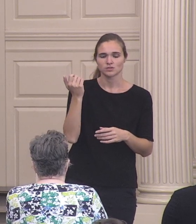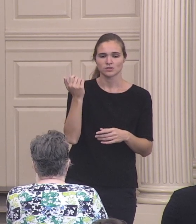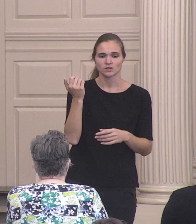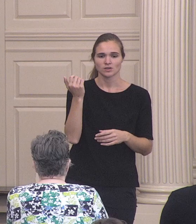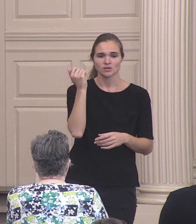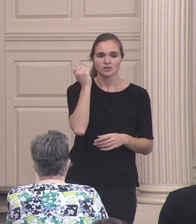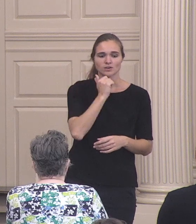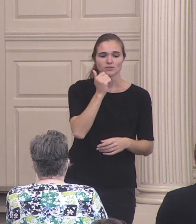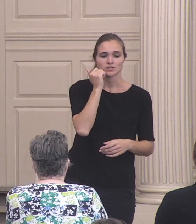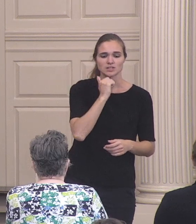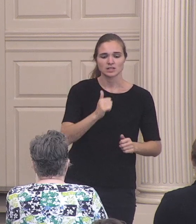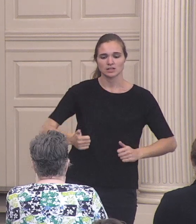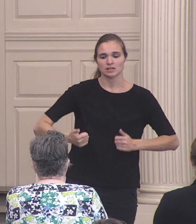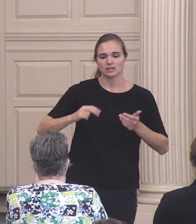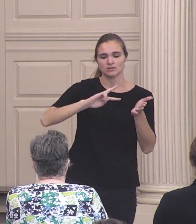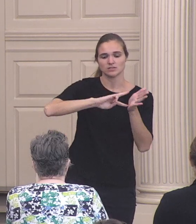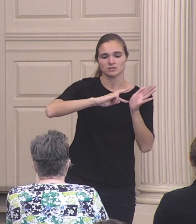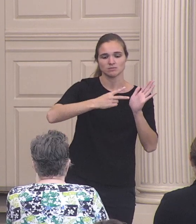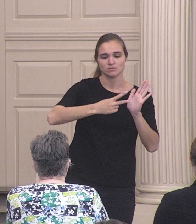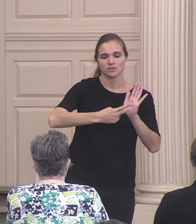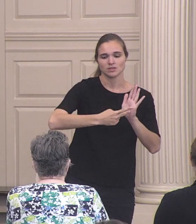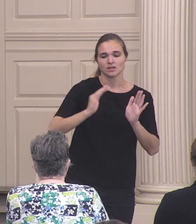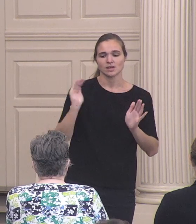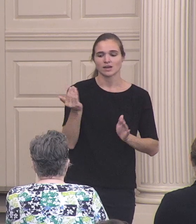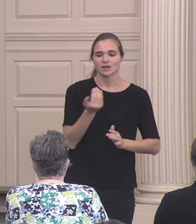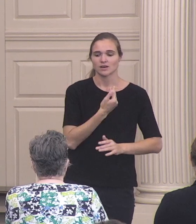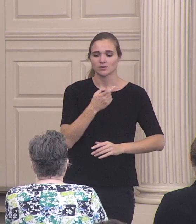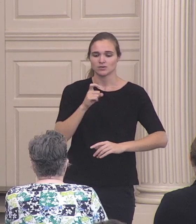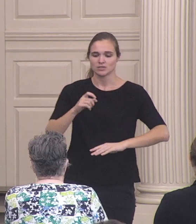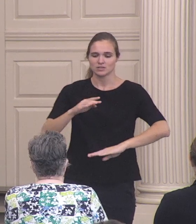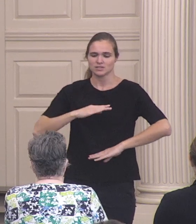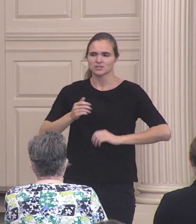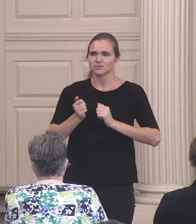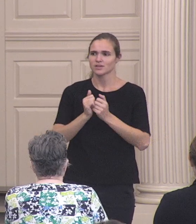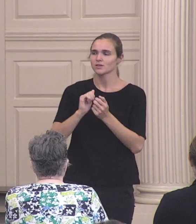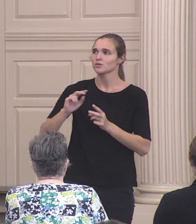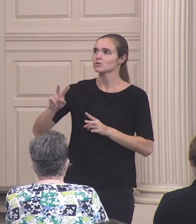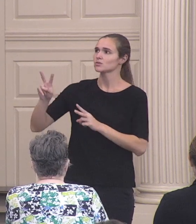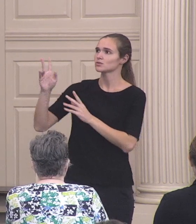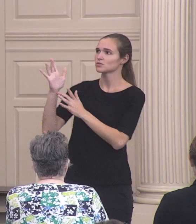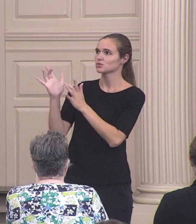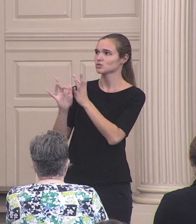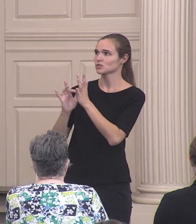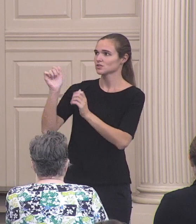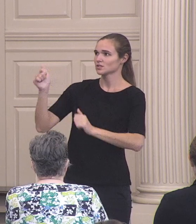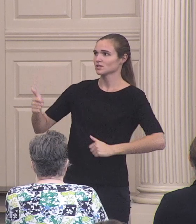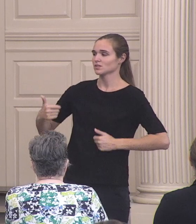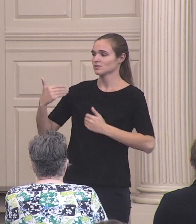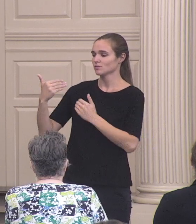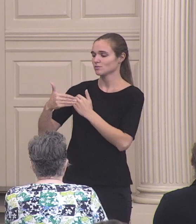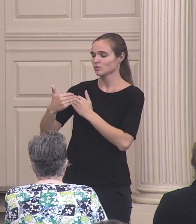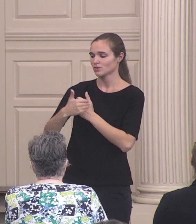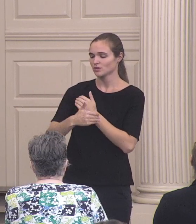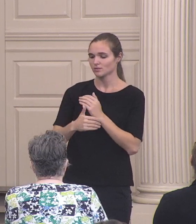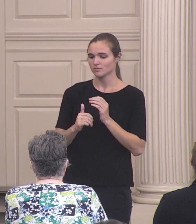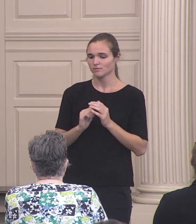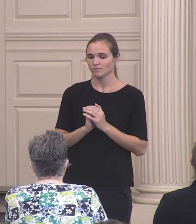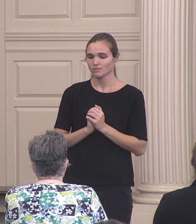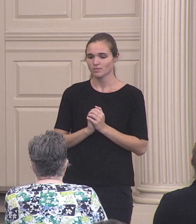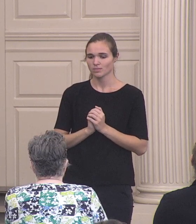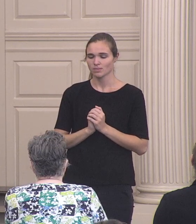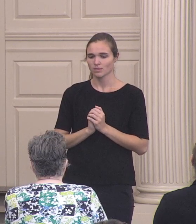daily lives, that our needs will be satisfied by turning to Jesus, the living bread.